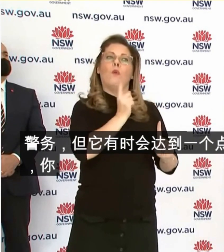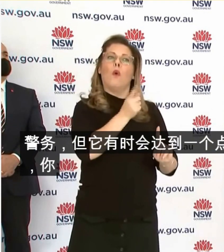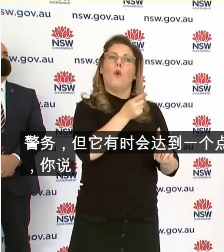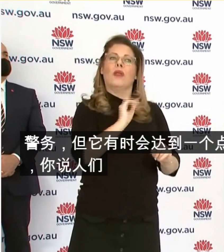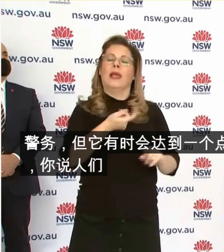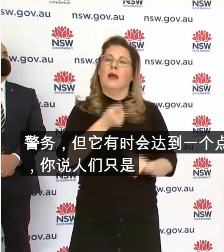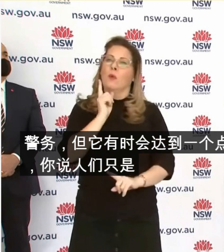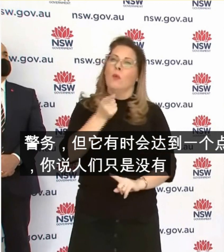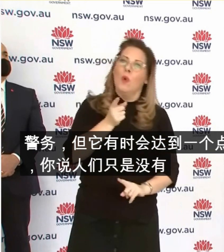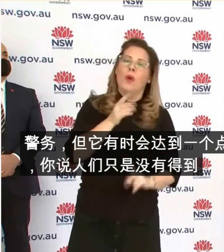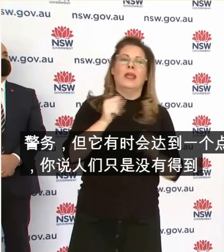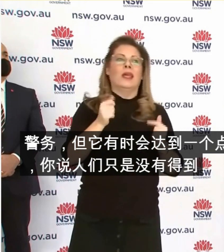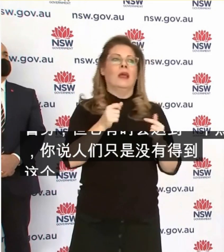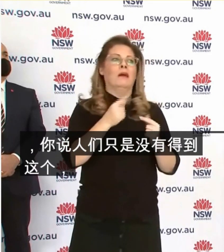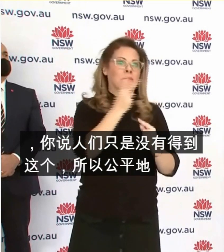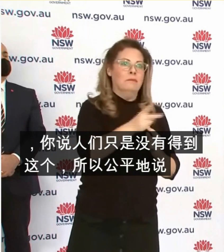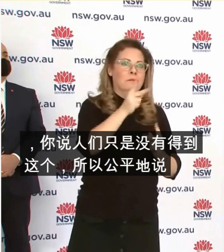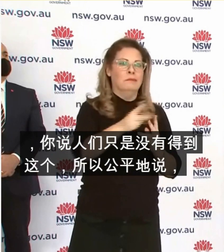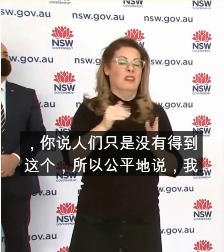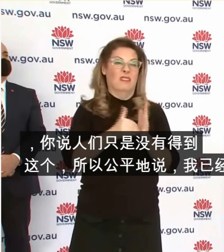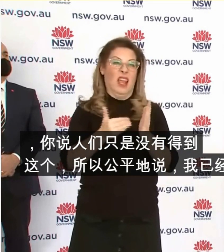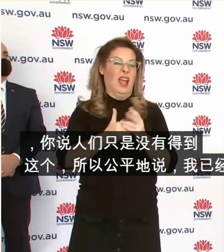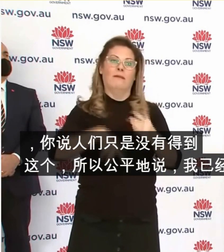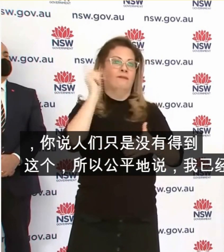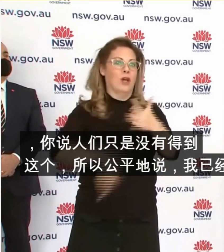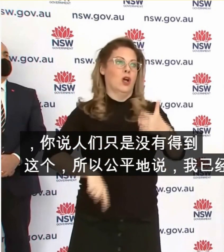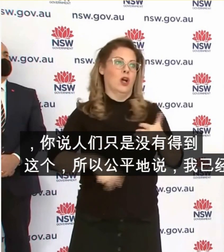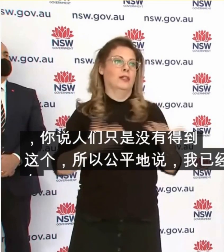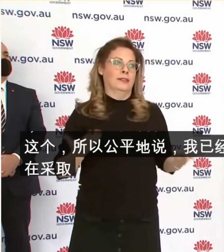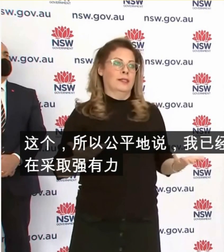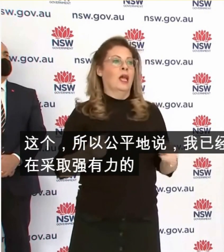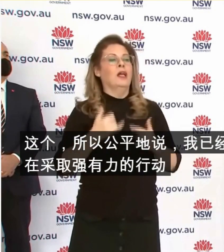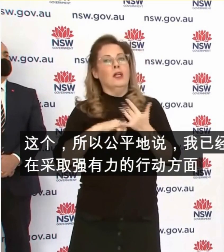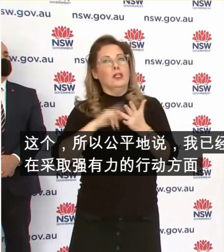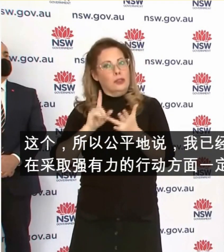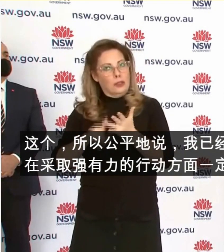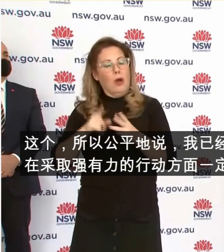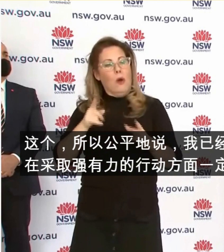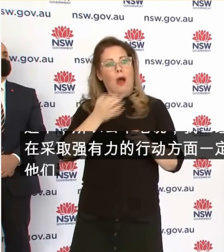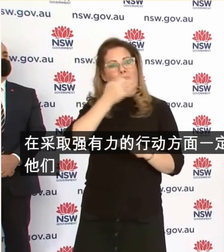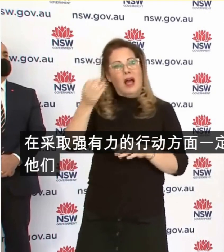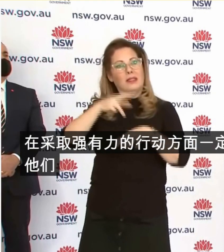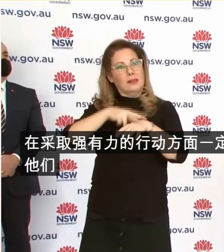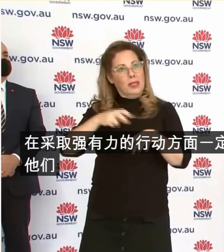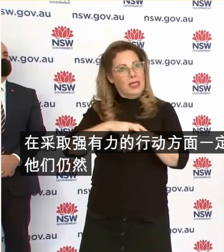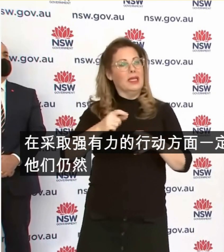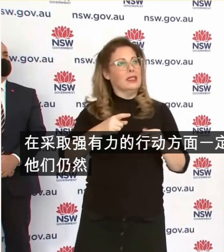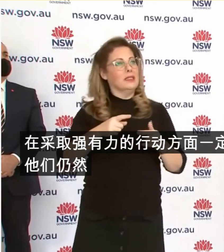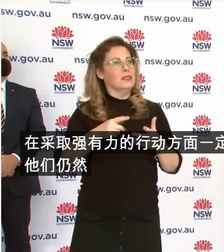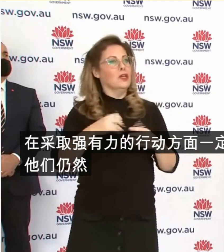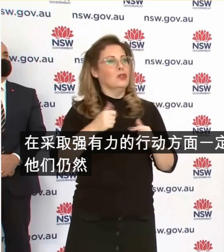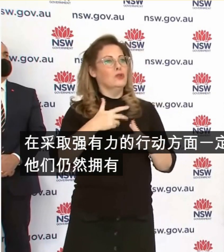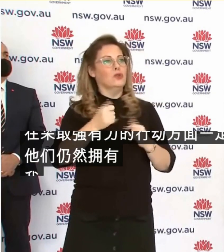point sometime where you say, people just aren't getting this. So in fairness, I've asked officers to certainly be active in terms of taking